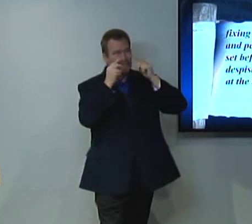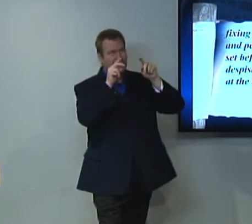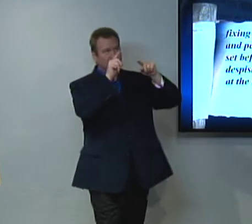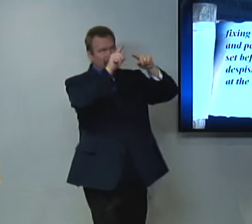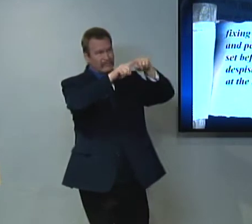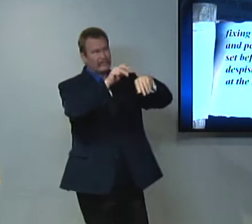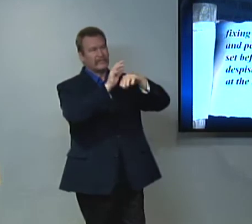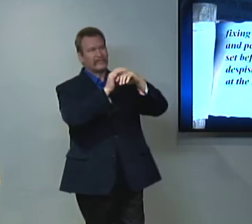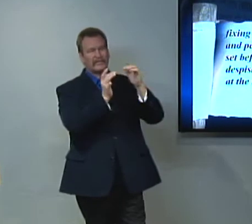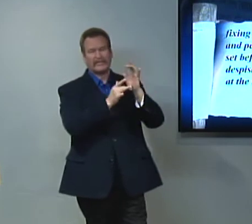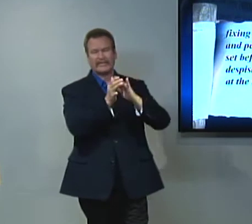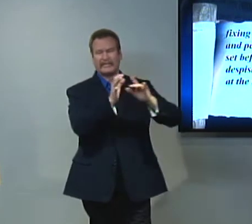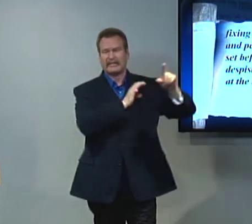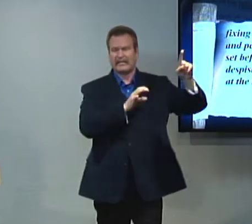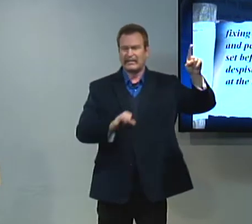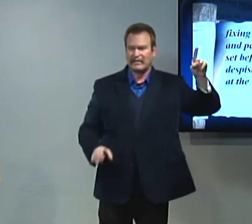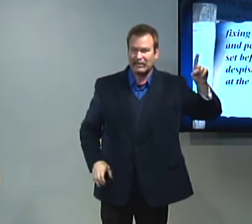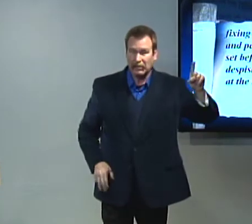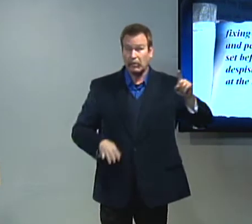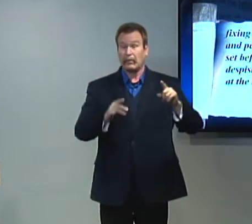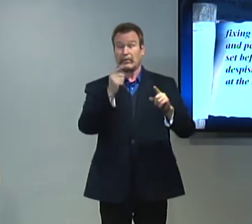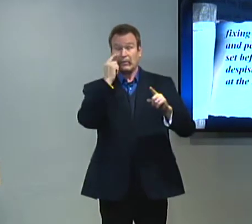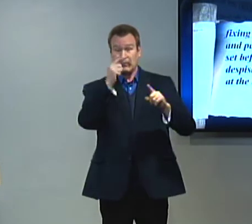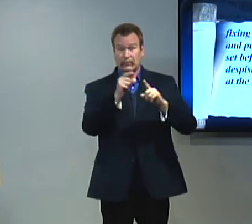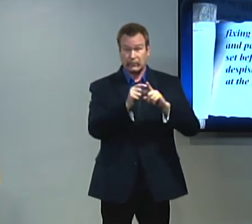Jesus achieved the victory. Rely on Jesus Christ.